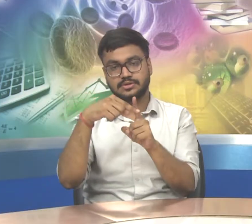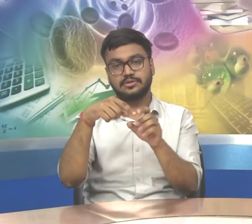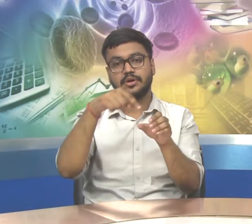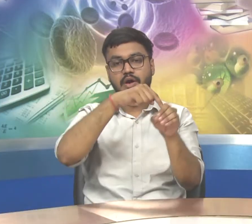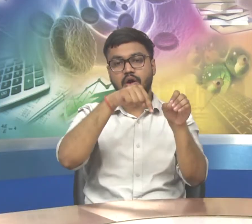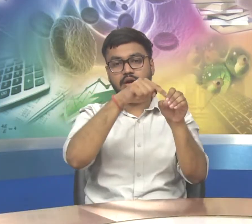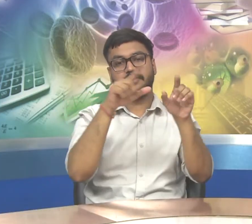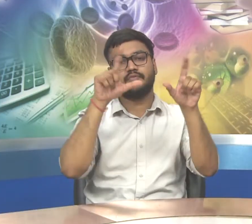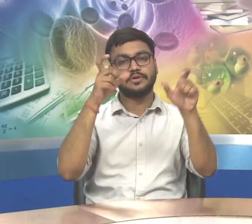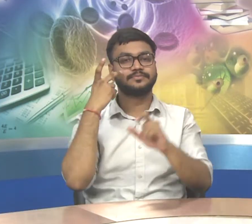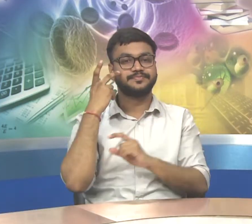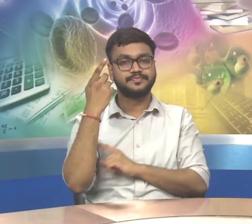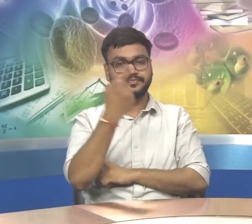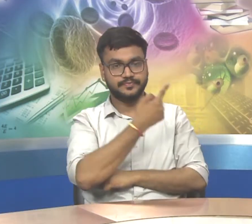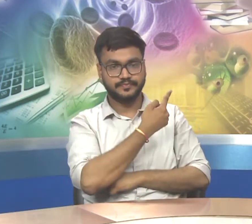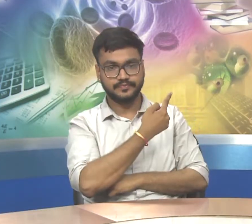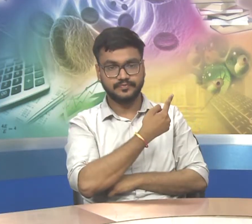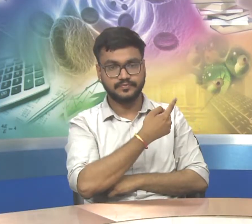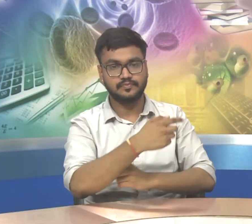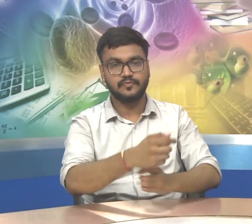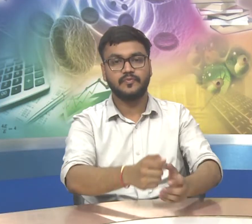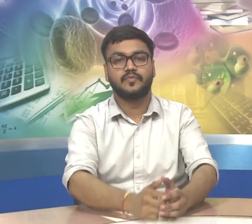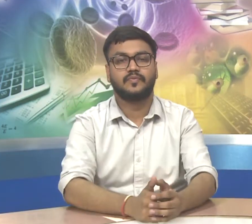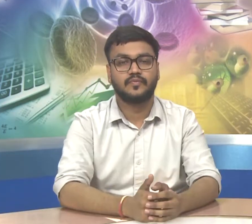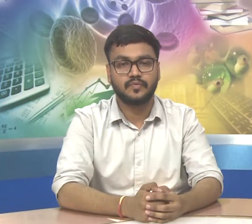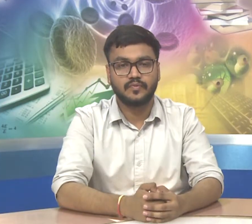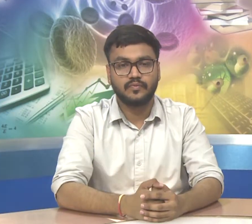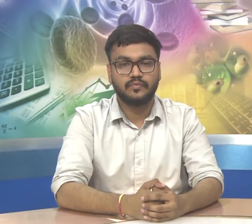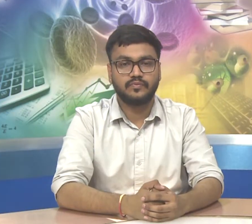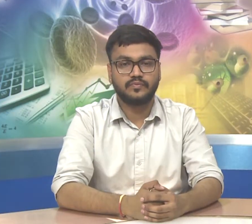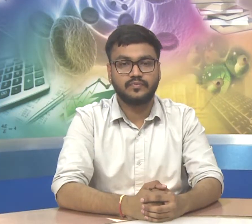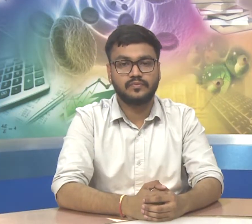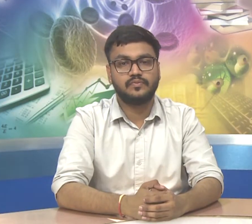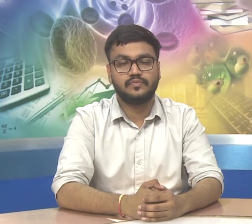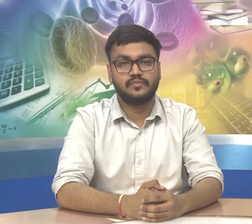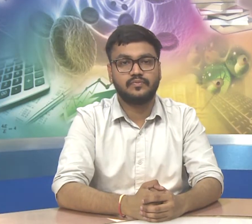There is a picture showing the structure of an atom.